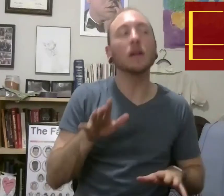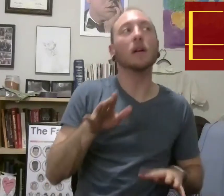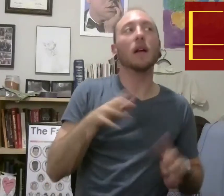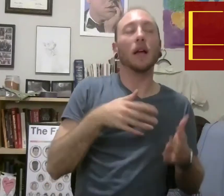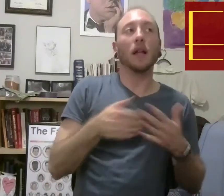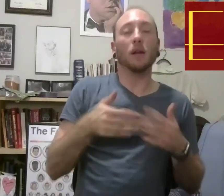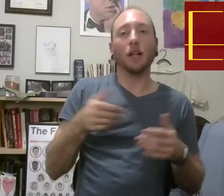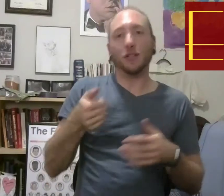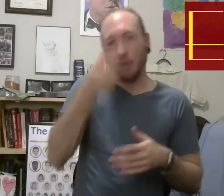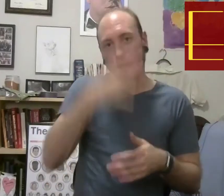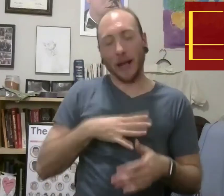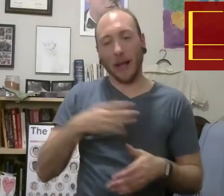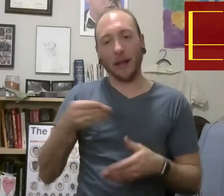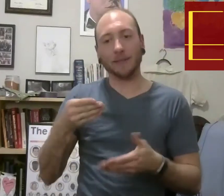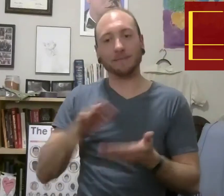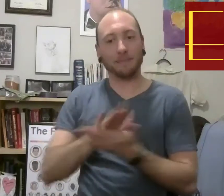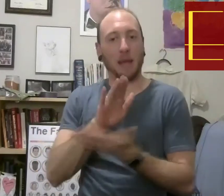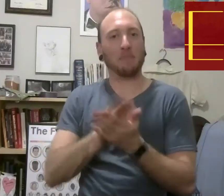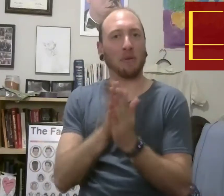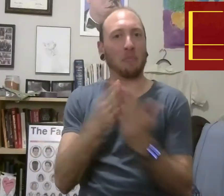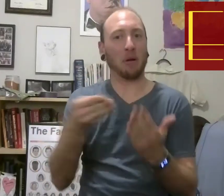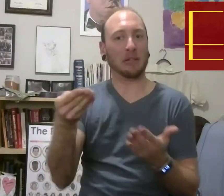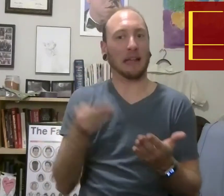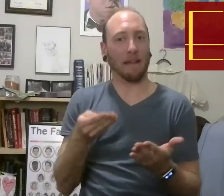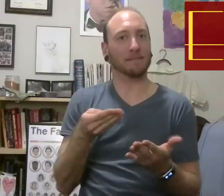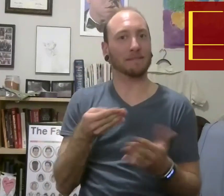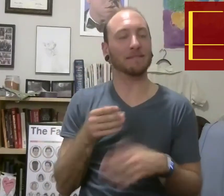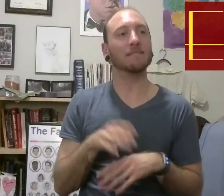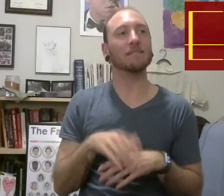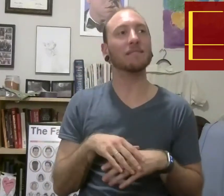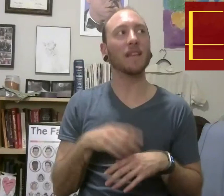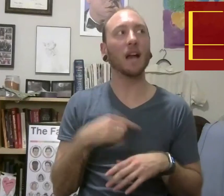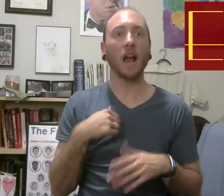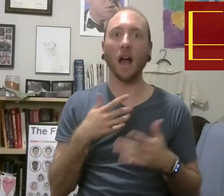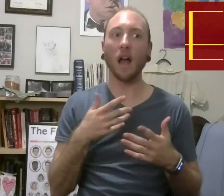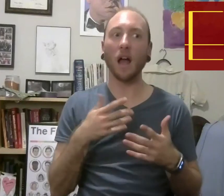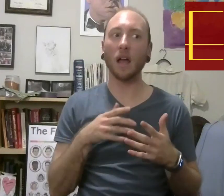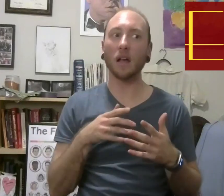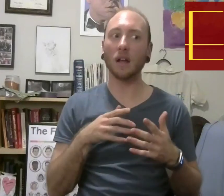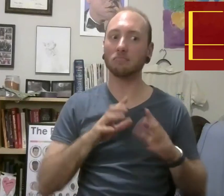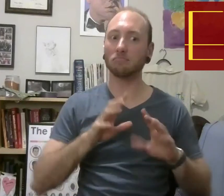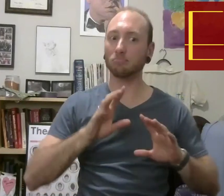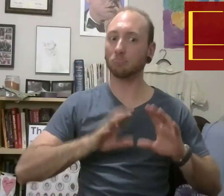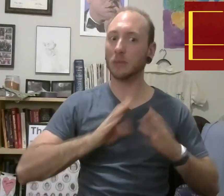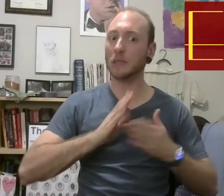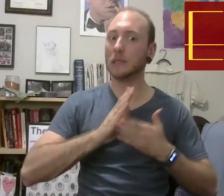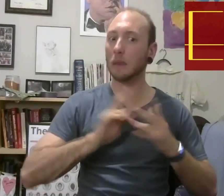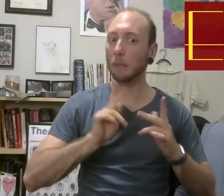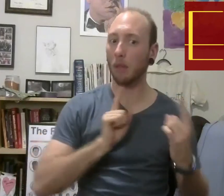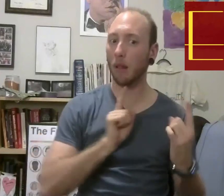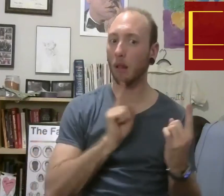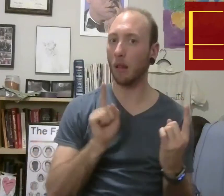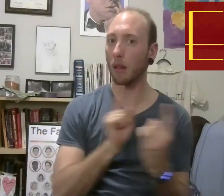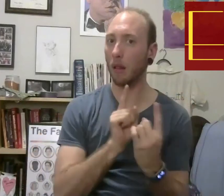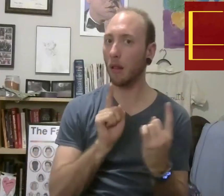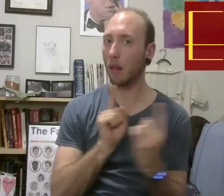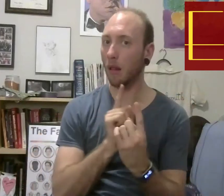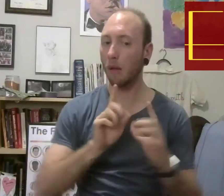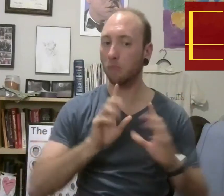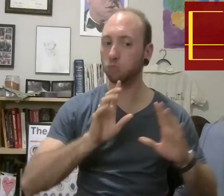some literature. And then I ended up talking to some people at the end of the meeting. And they decided